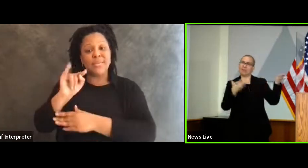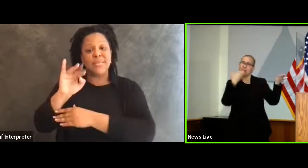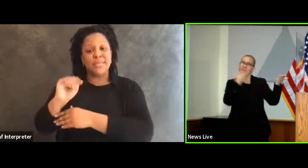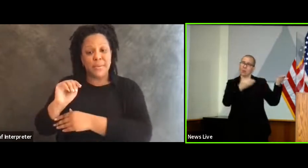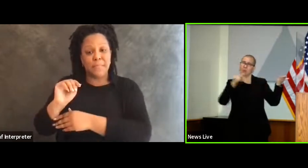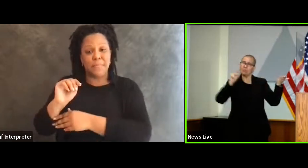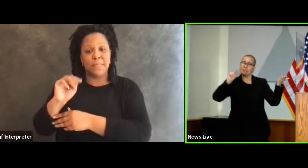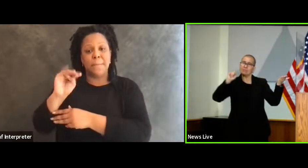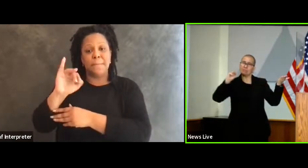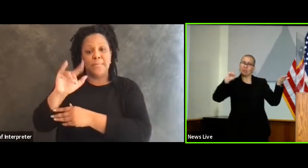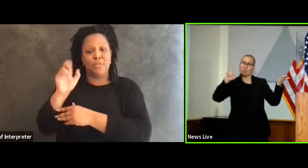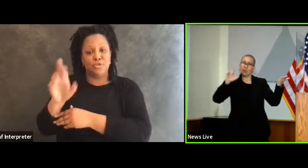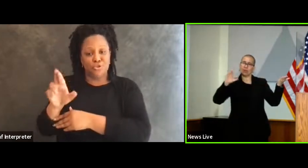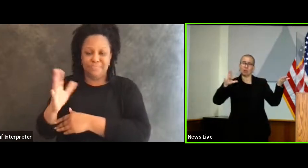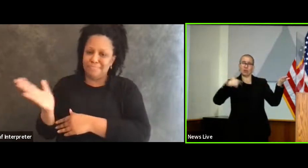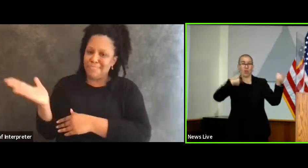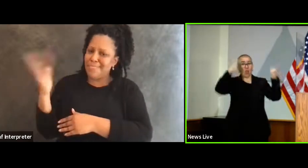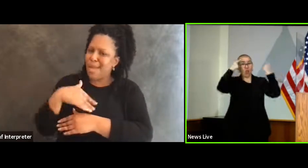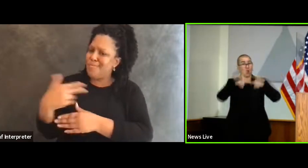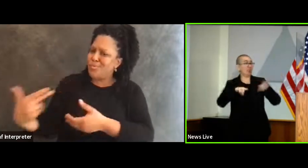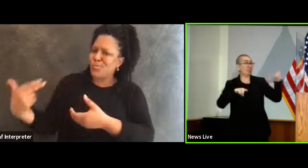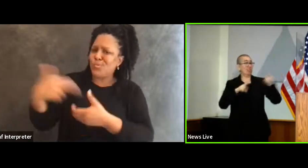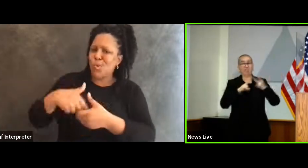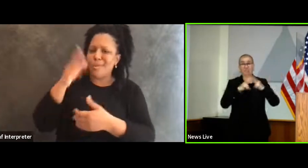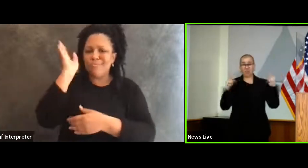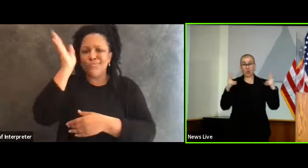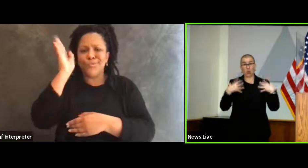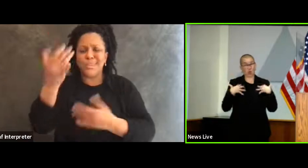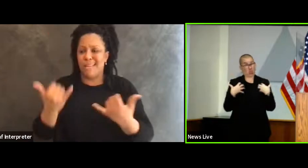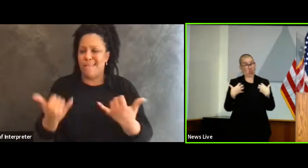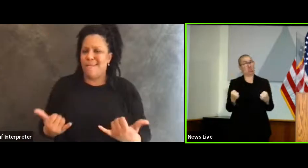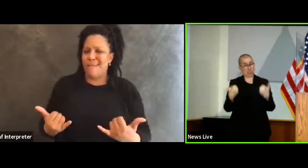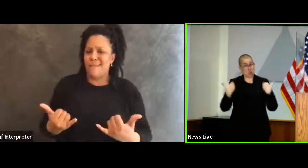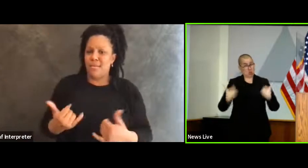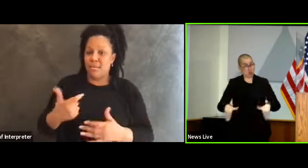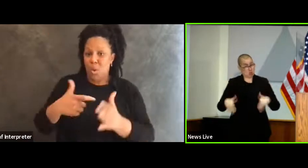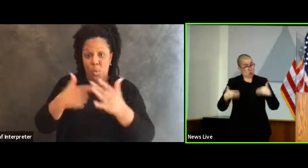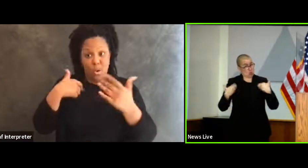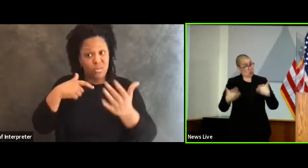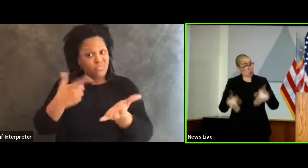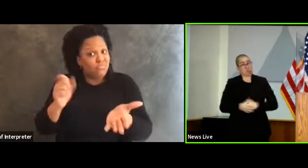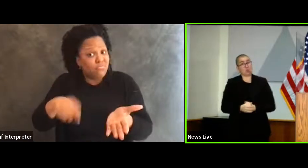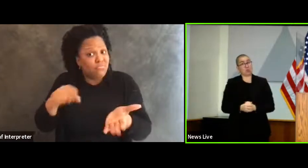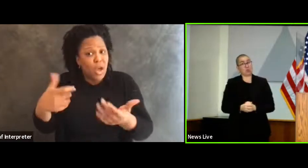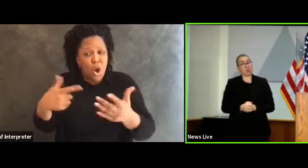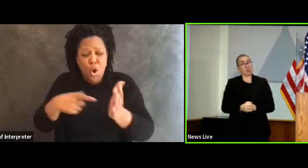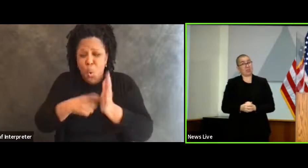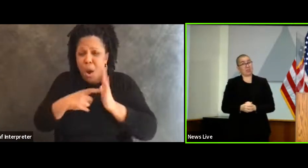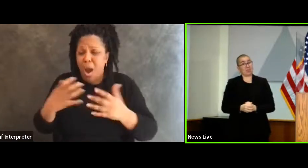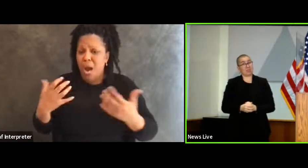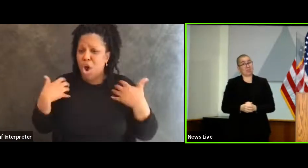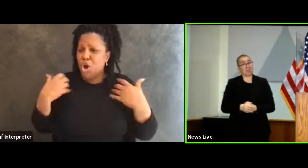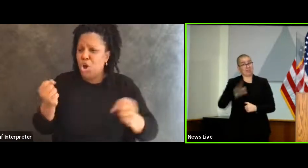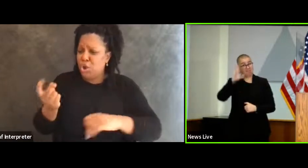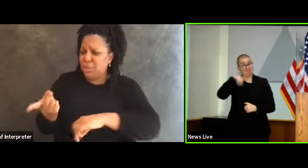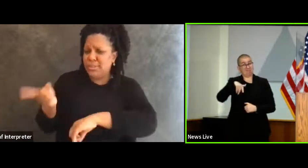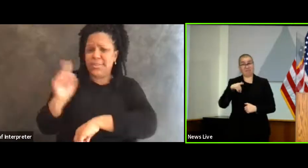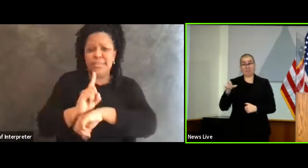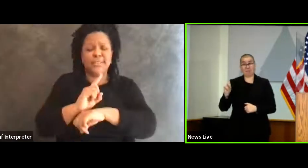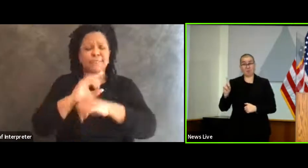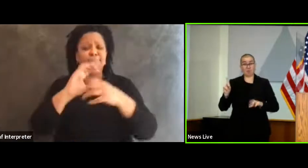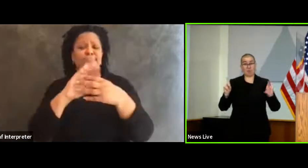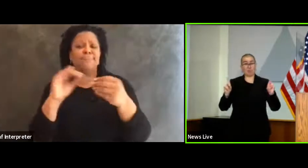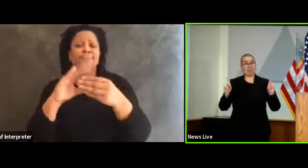all agree that it takes courage. It takes courage to cross the aisle in today's political climate, and Representative Miller's actions